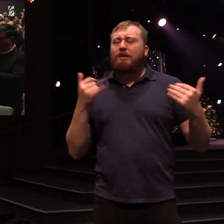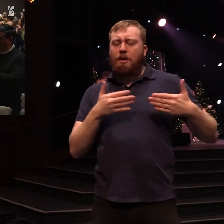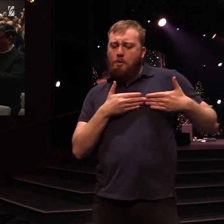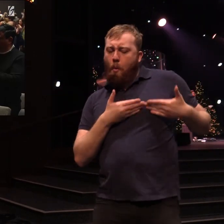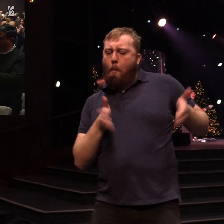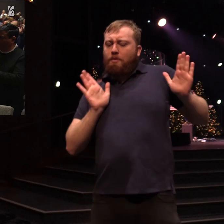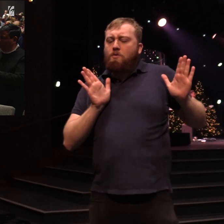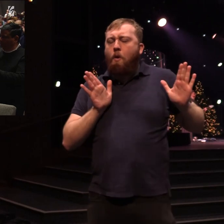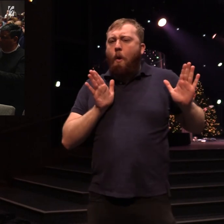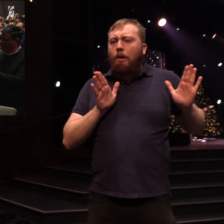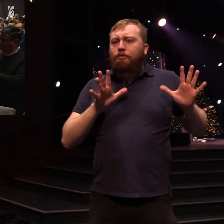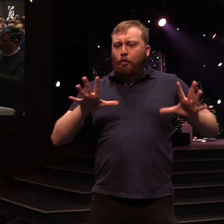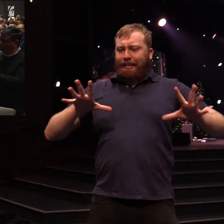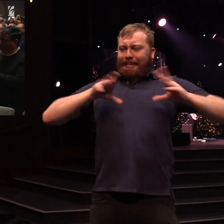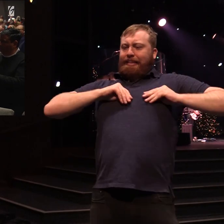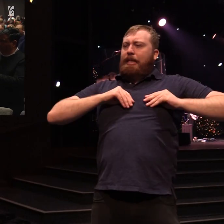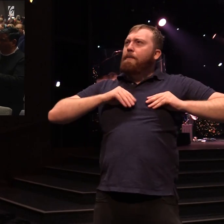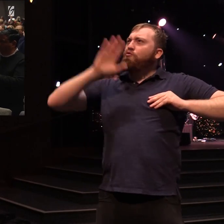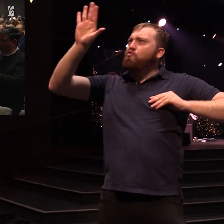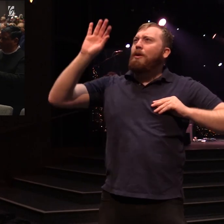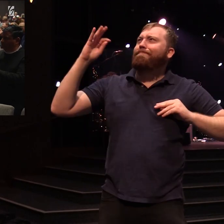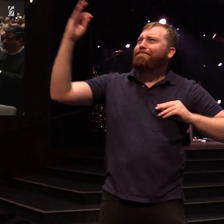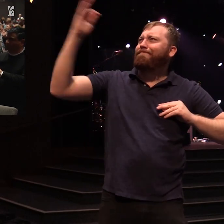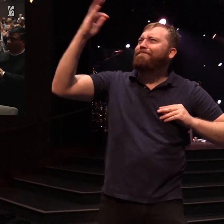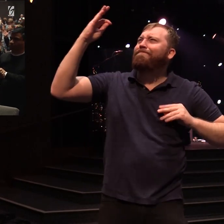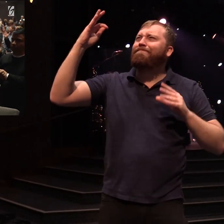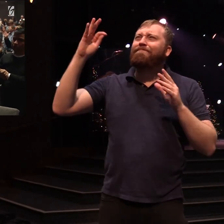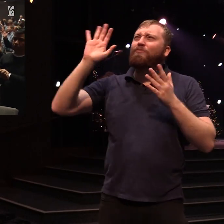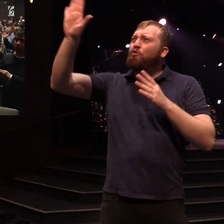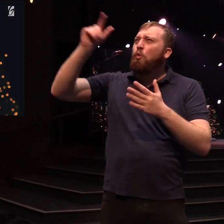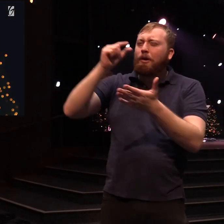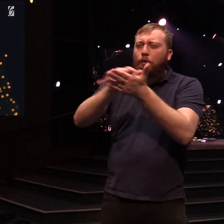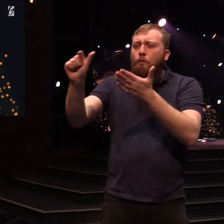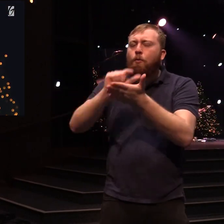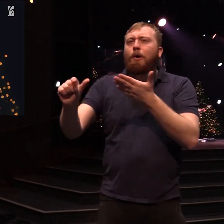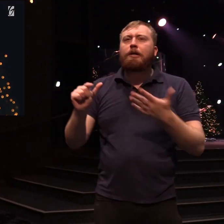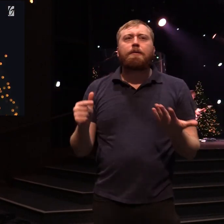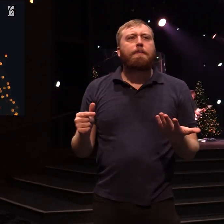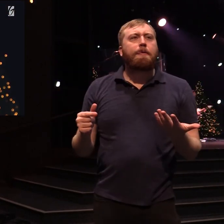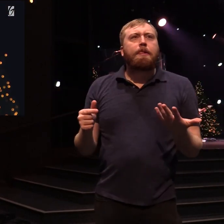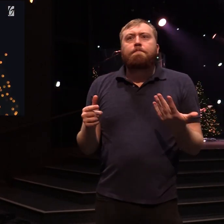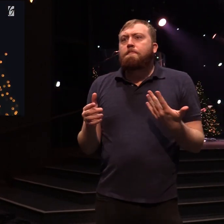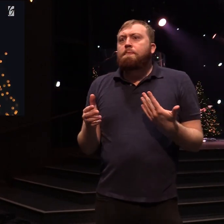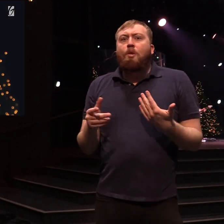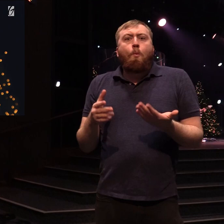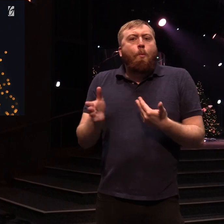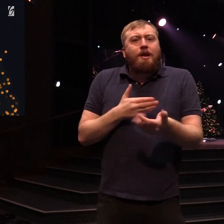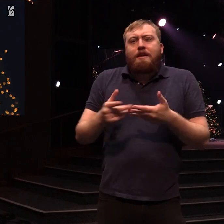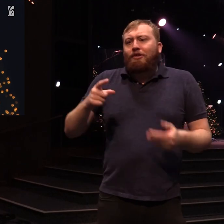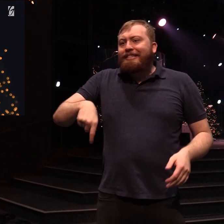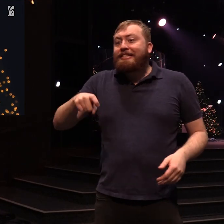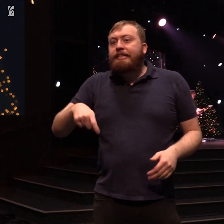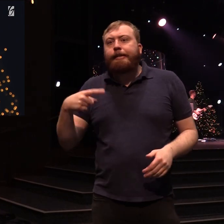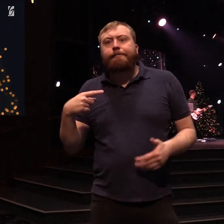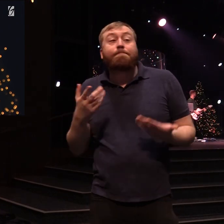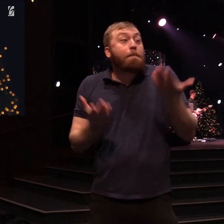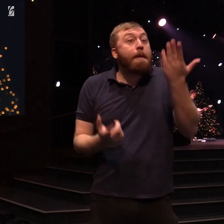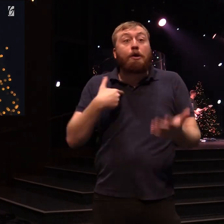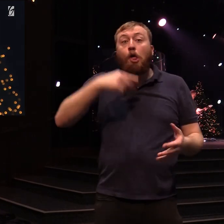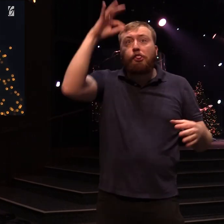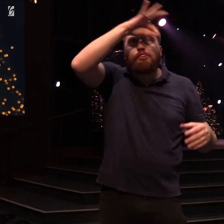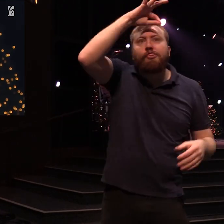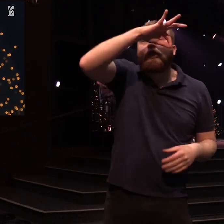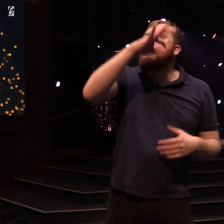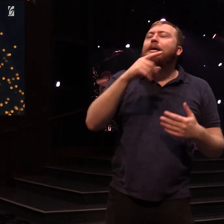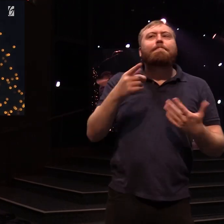the word. God, I pray that you would meet every need. Lord, even draw out needs that we're not even aware of. God, meet us today. In Jesus' mighty name